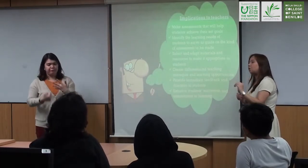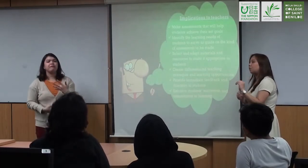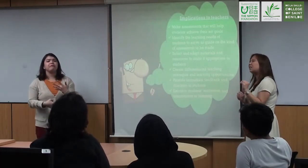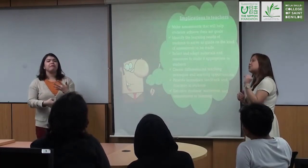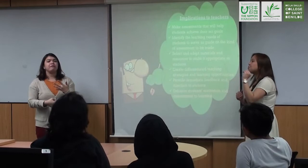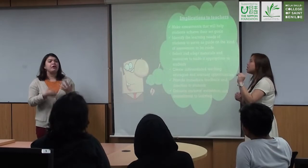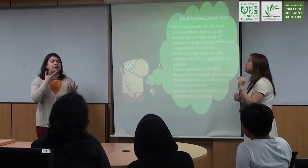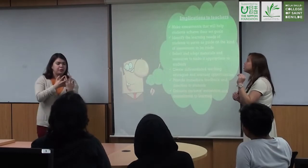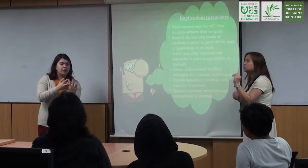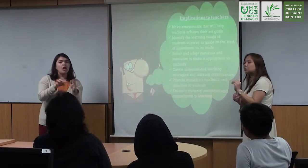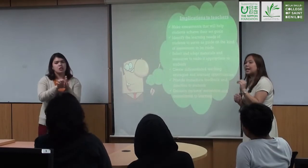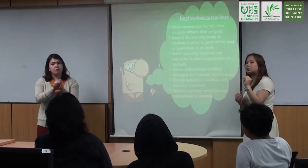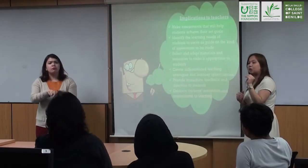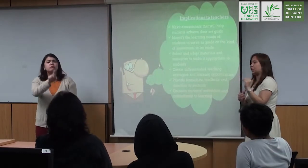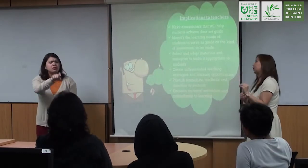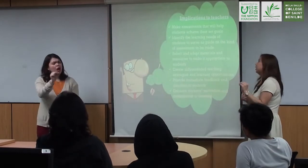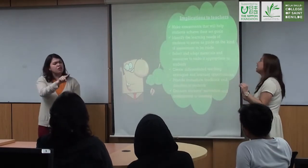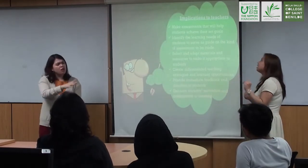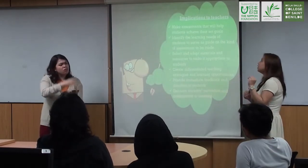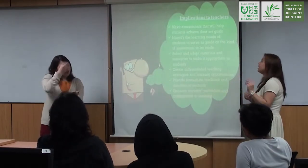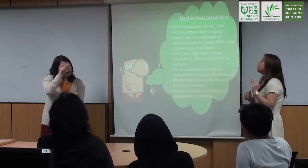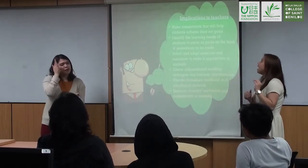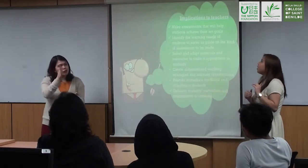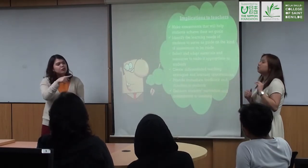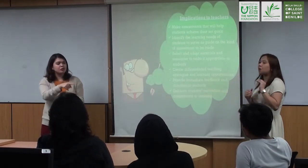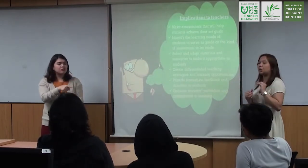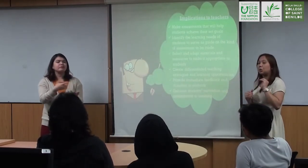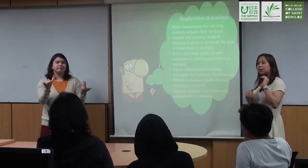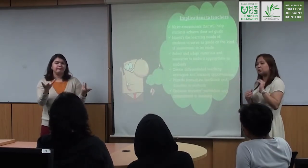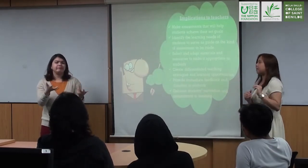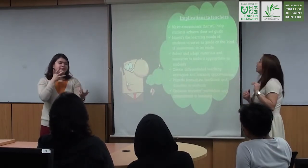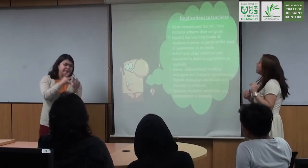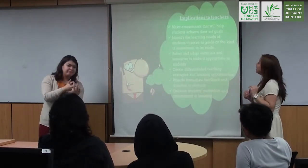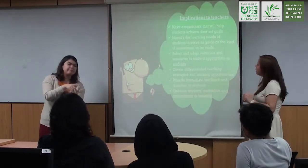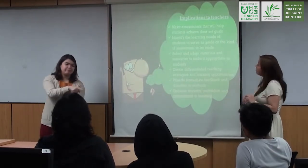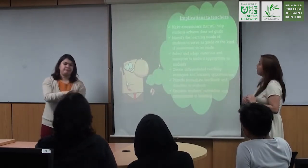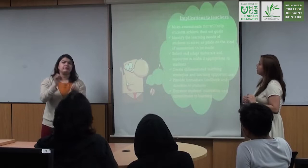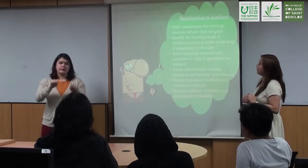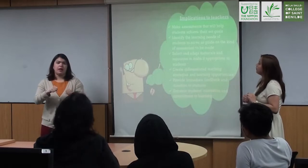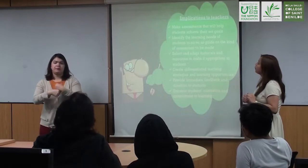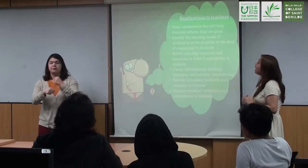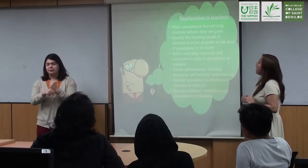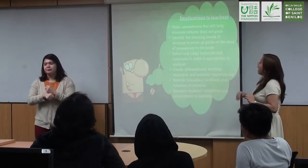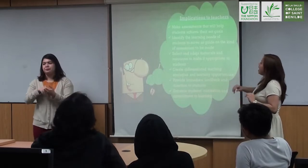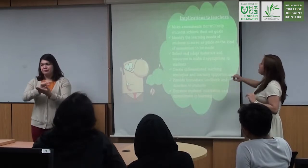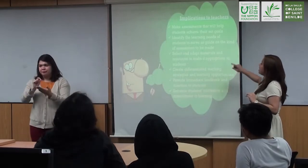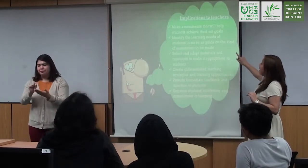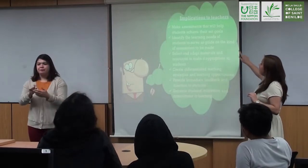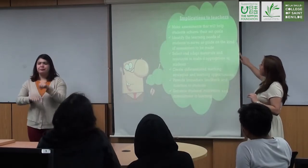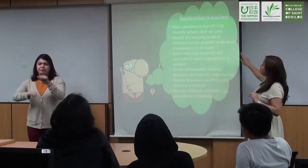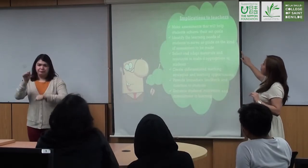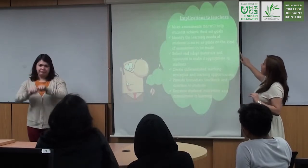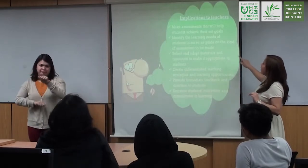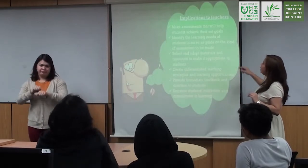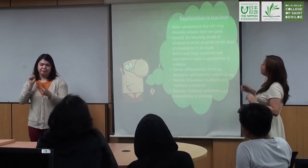toward your goal. What do you want your student to learn? So that is how you are going to make an assessment. And